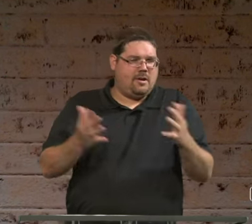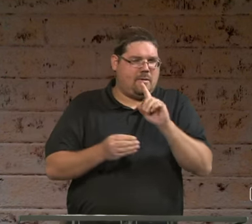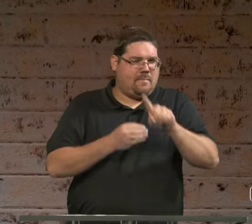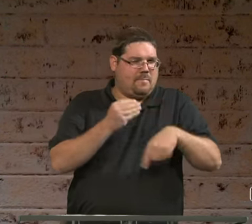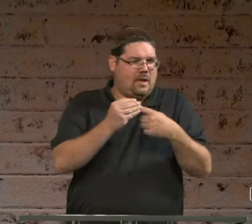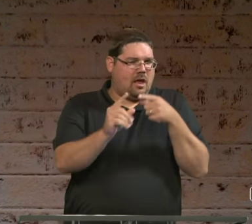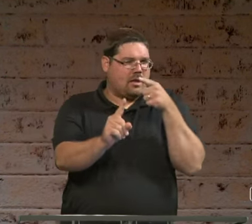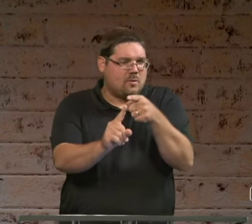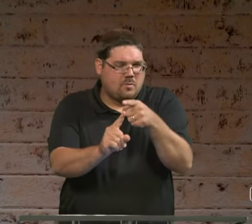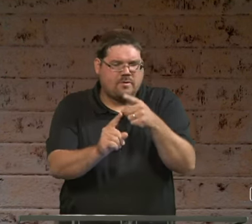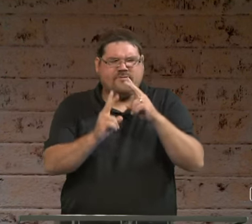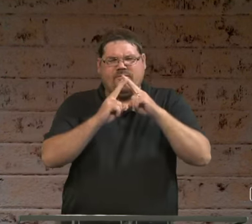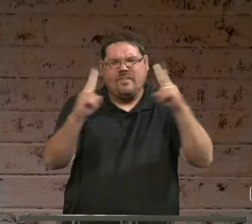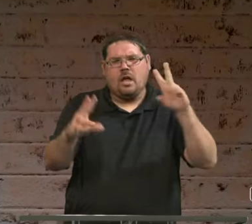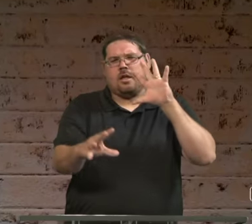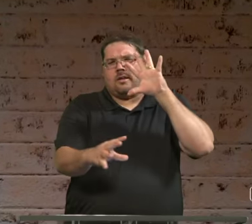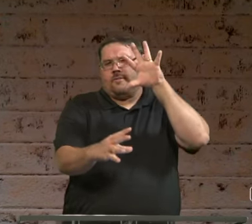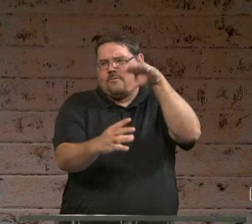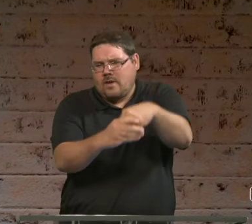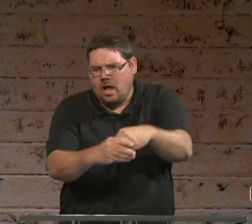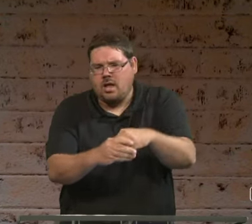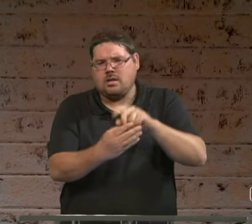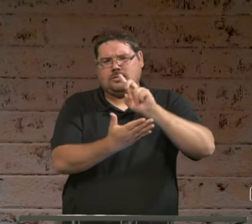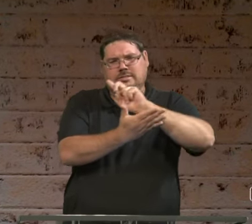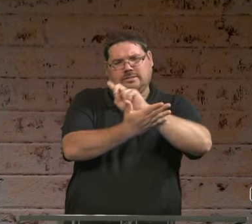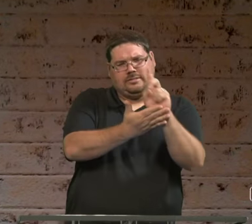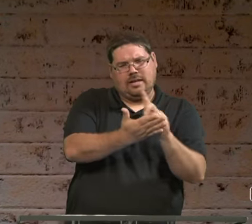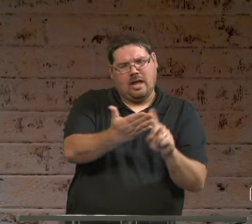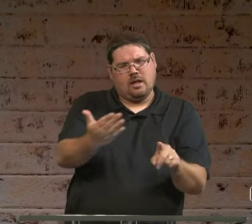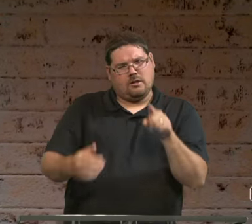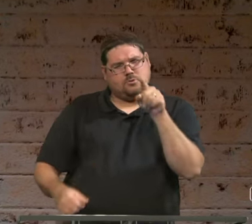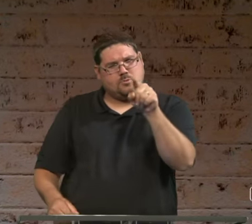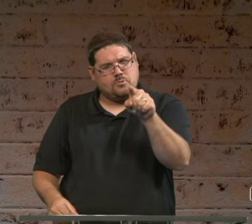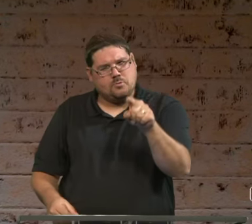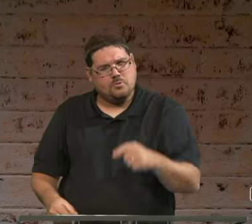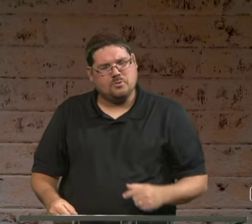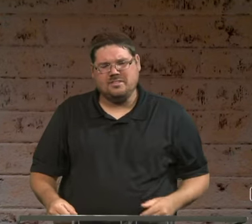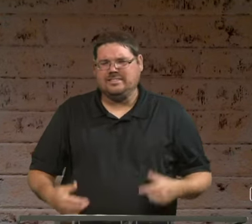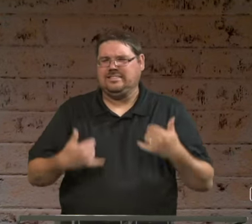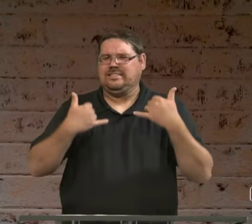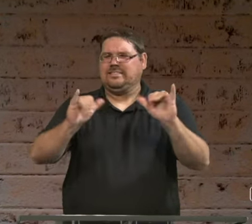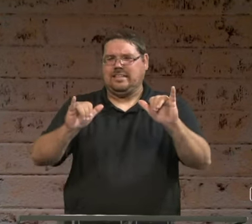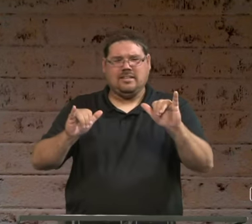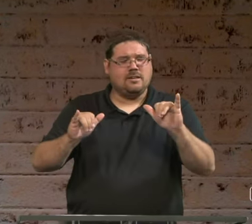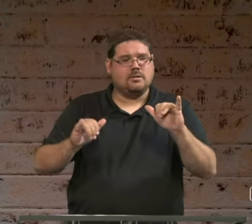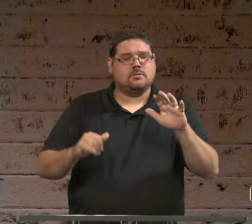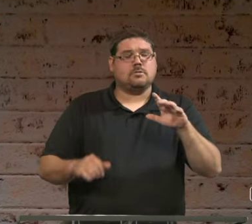God can see everything. He knows everything about you, and he's involved in you. He's designed you.